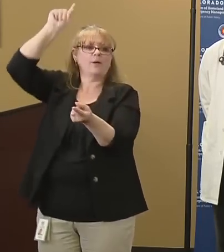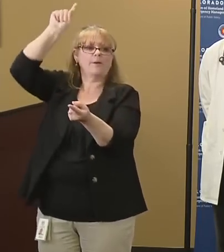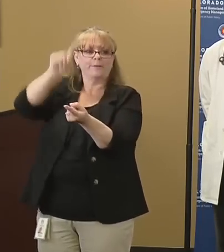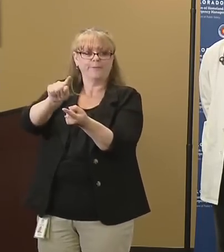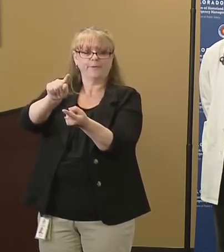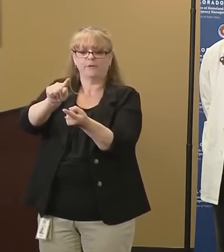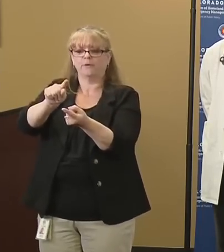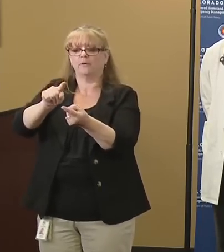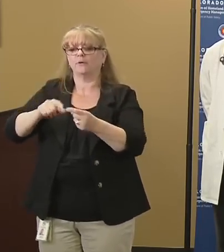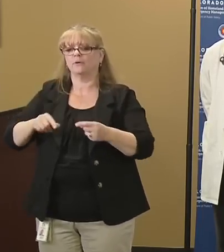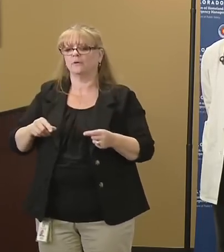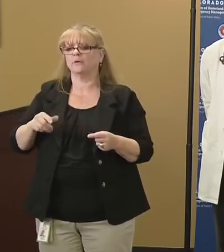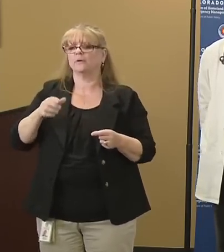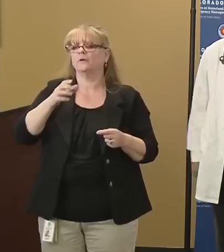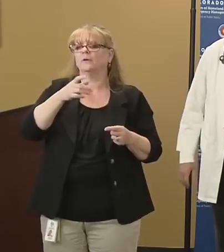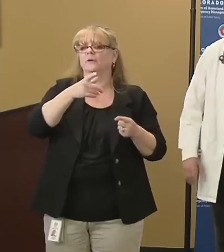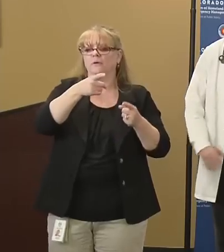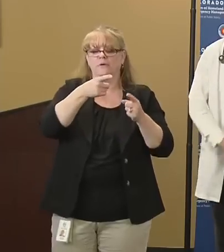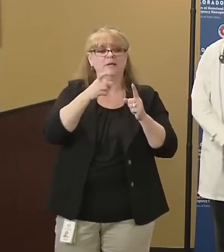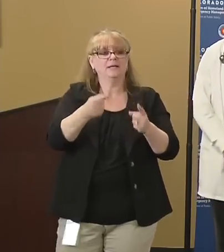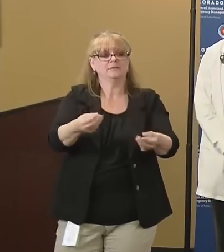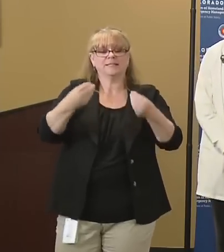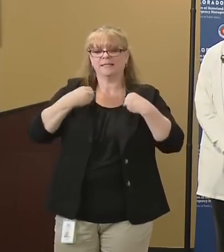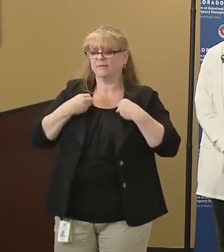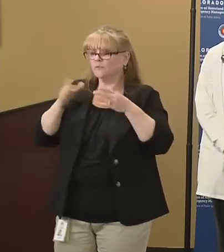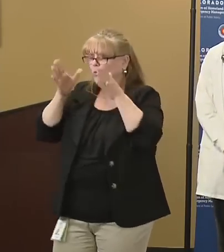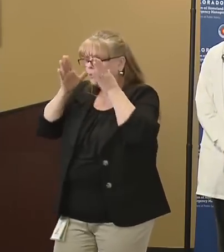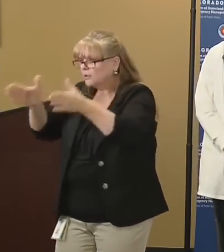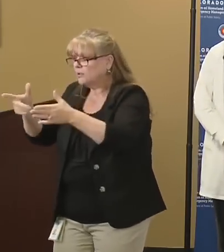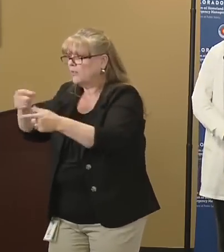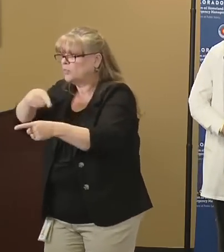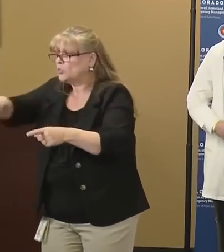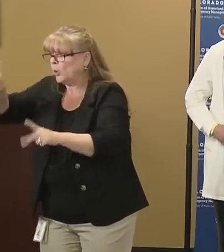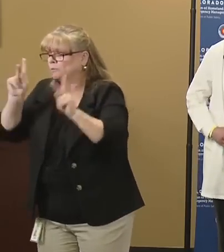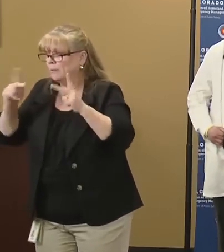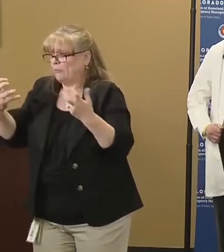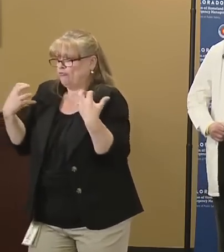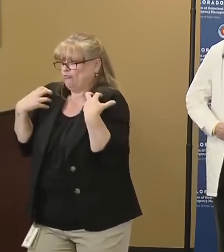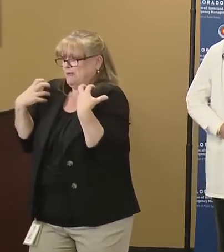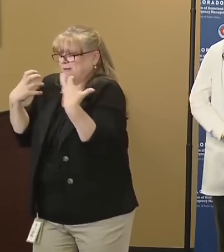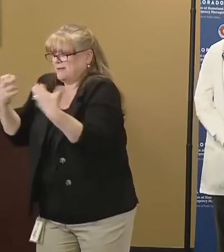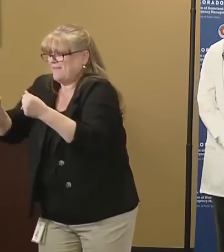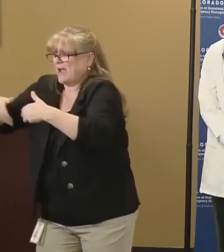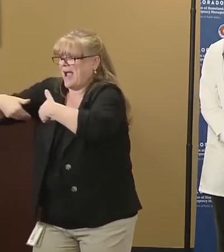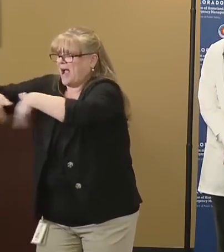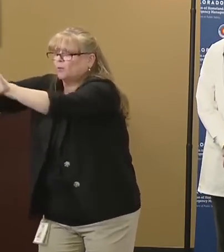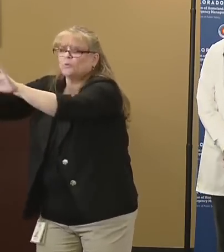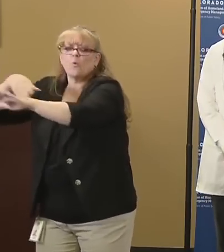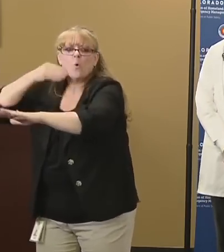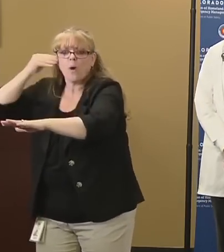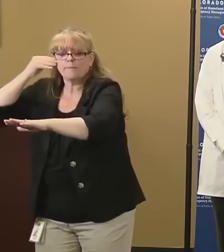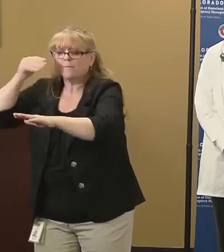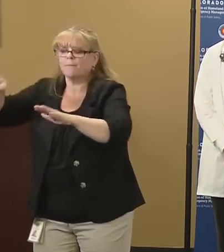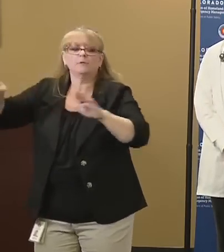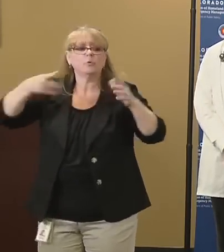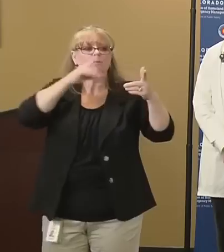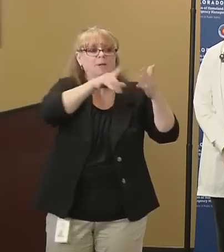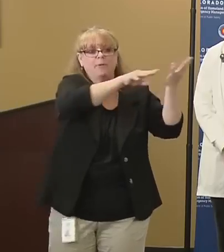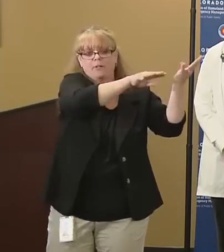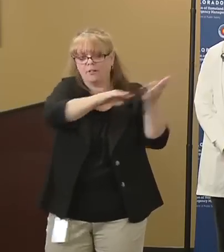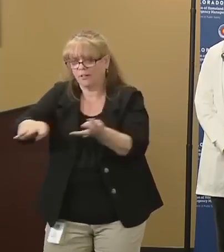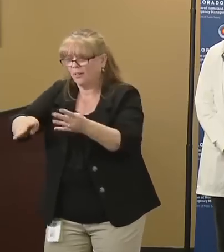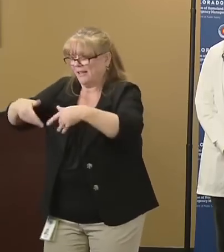out building the beds, we're acquiring the ventilators, we're upgrading the workforce and getting ready for this. The more time we have, the